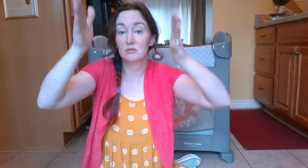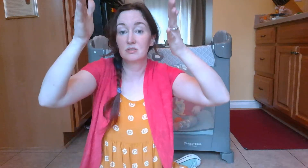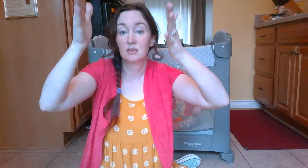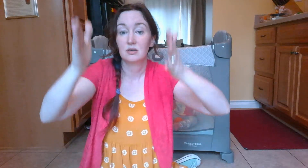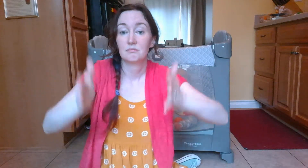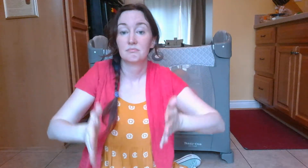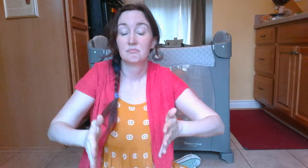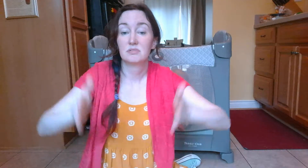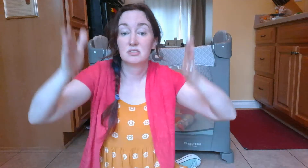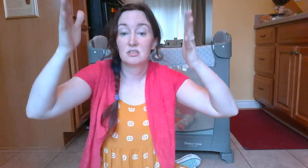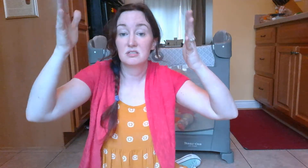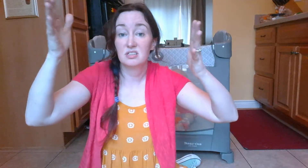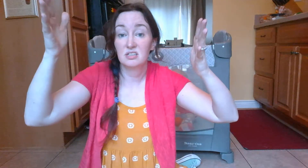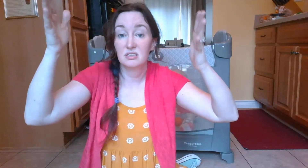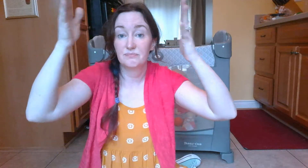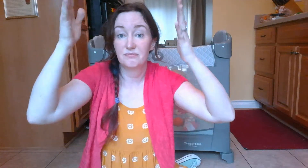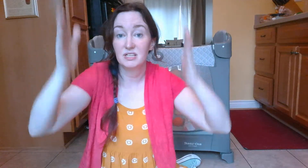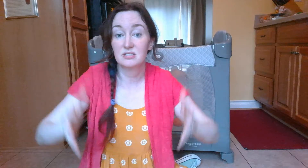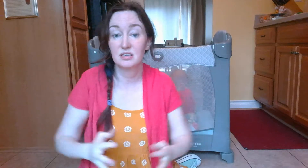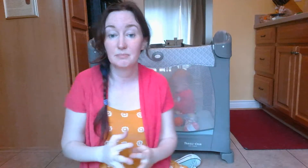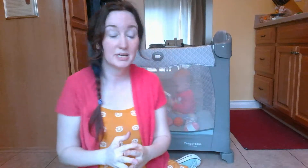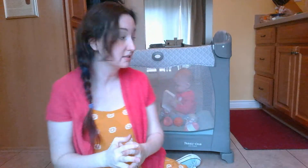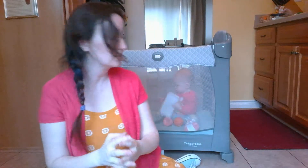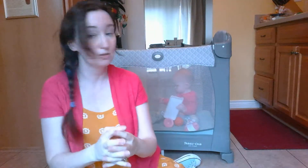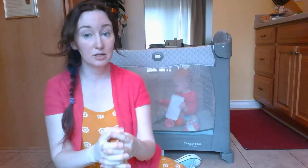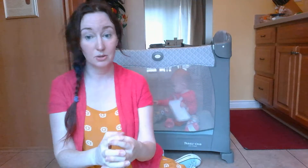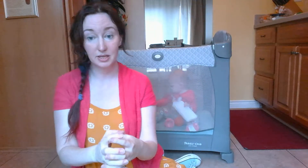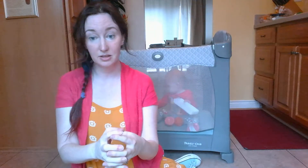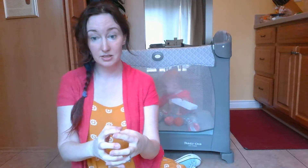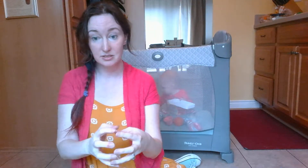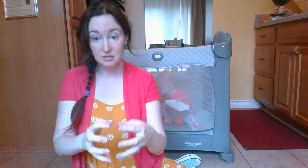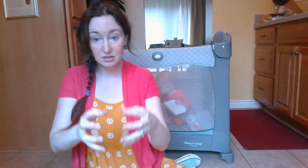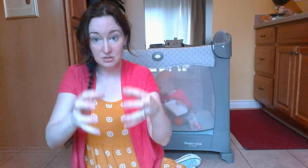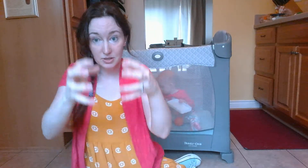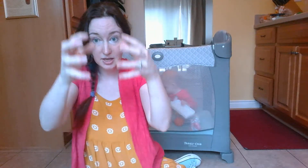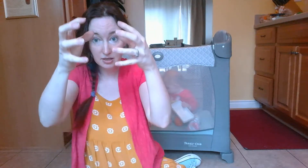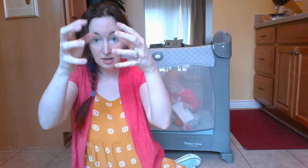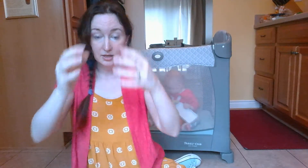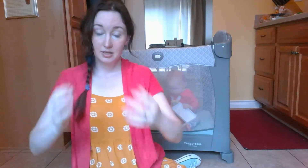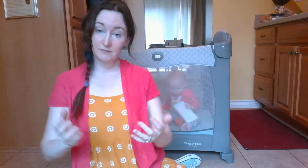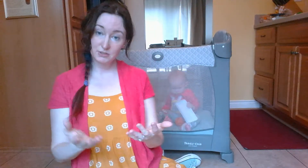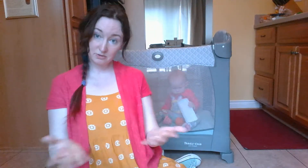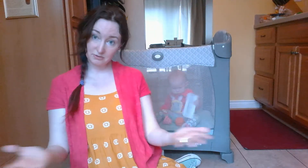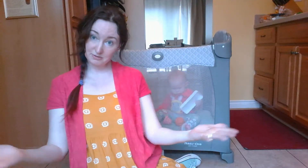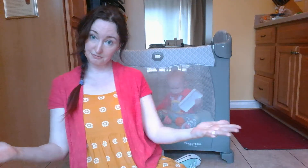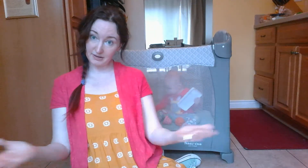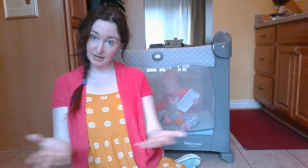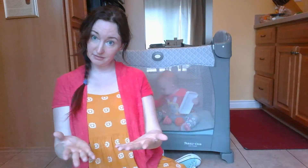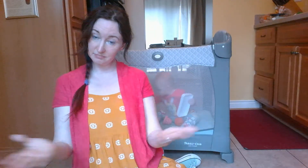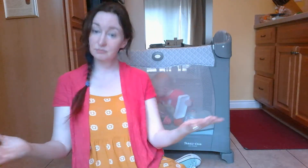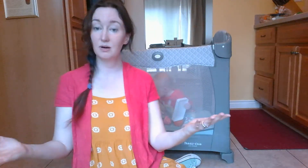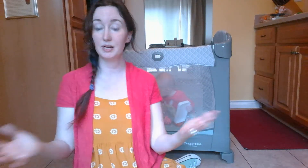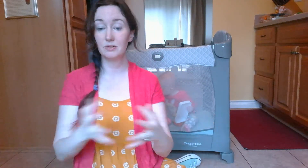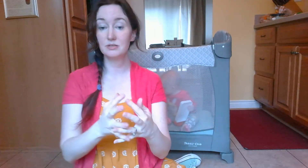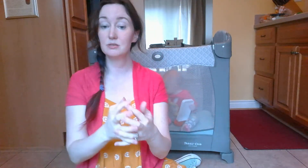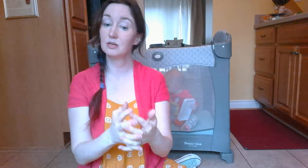those tall, skinny, vase-like baskets, you can go like this and show that. If it's one of those flat, wide ones, you can